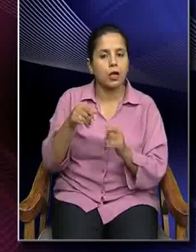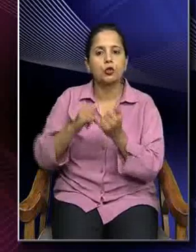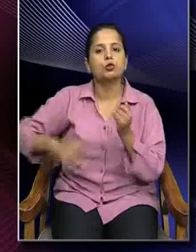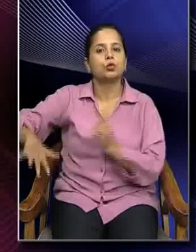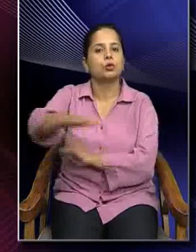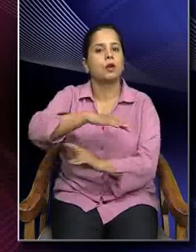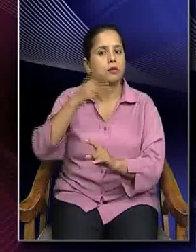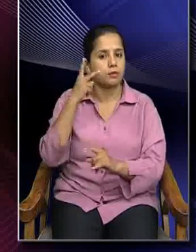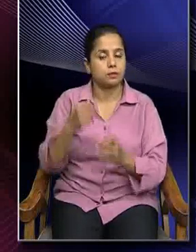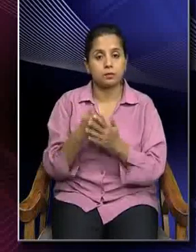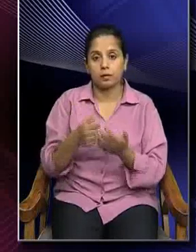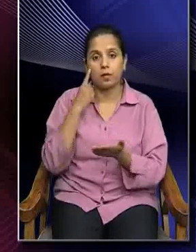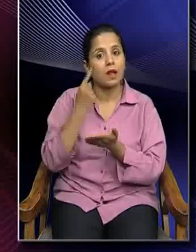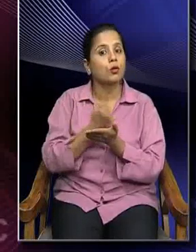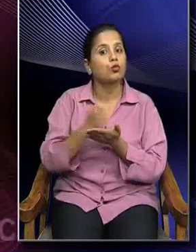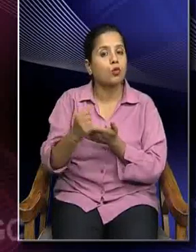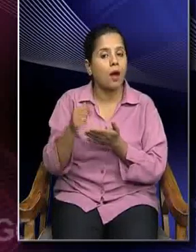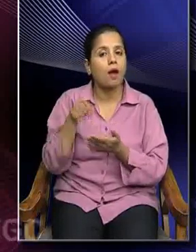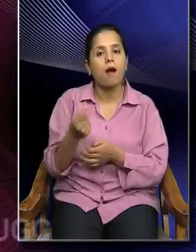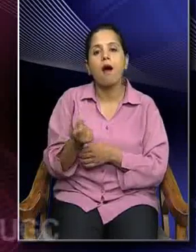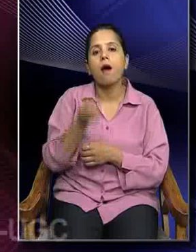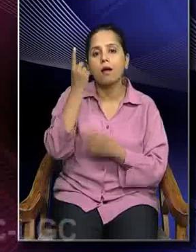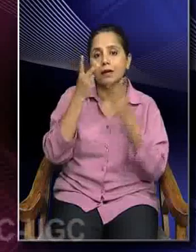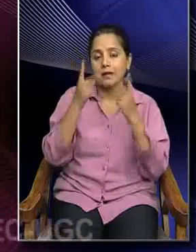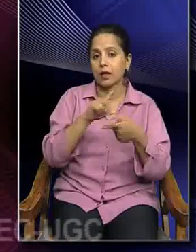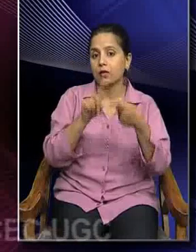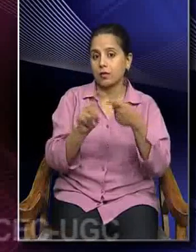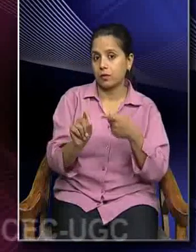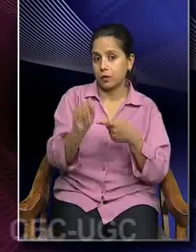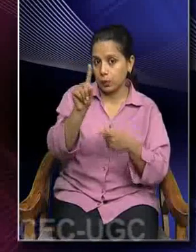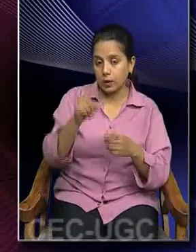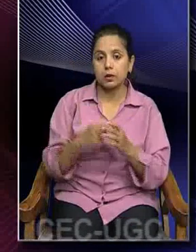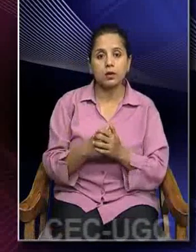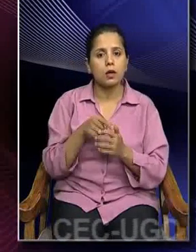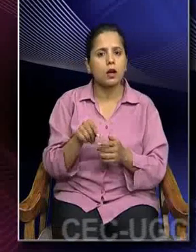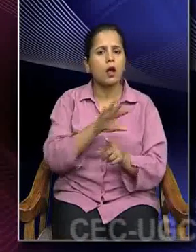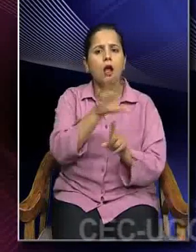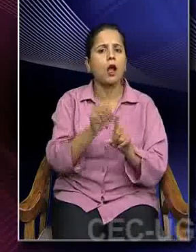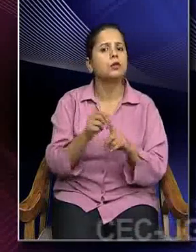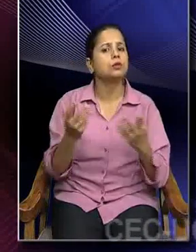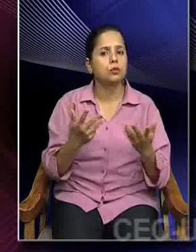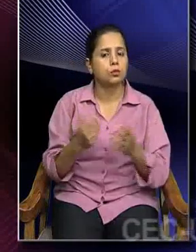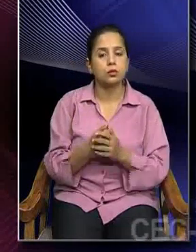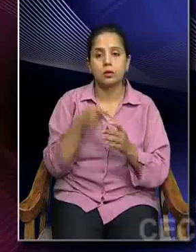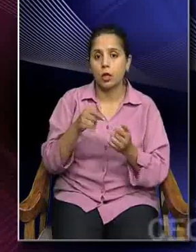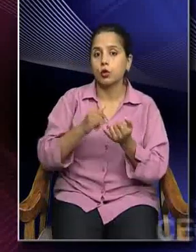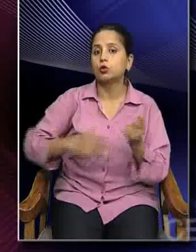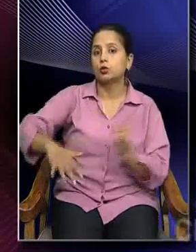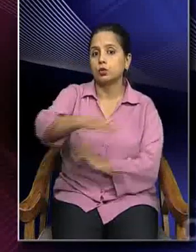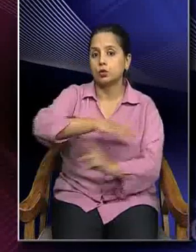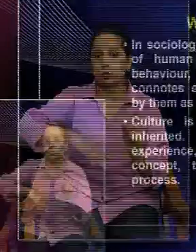society. So let us try to understand first what is culture. Now, in